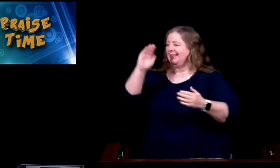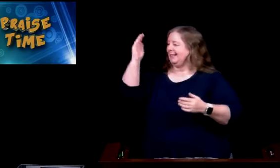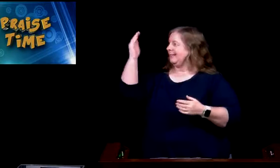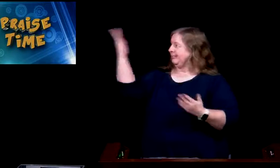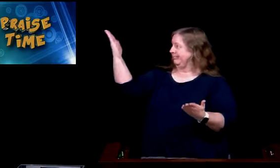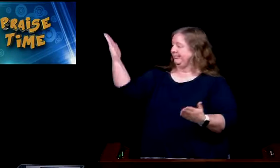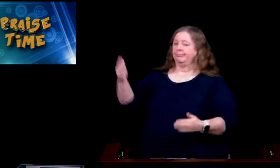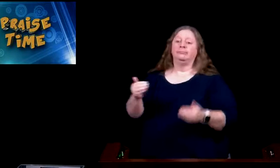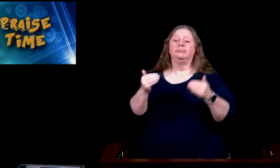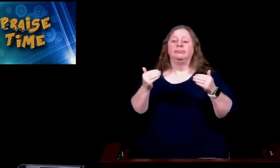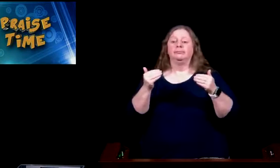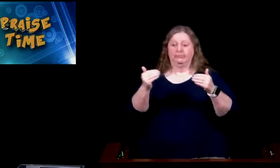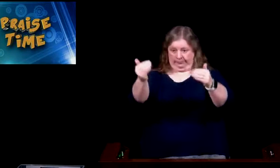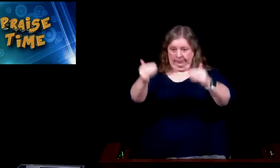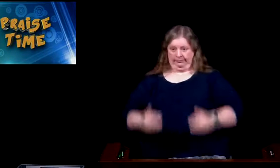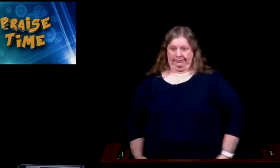Time for some praise.